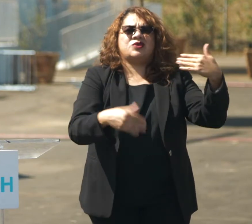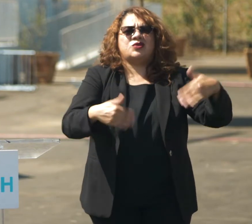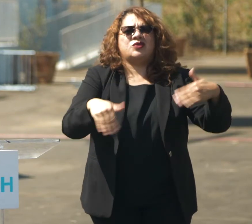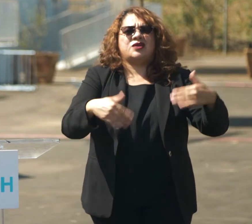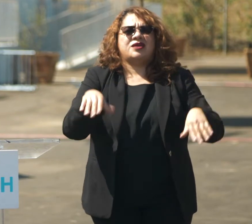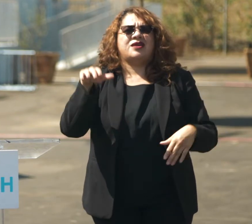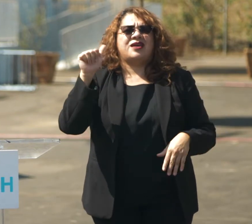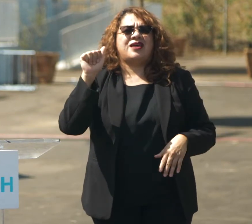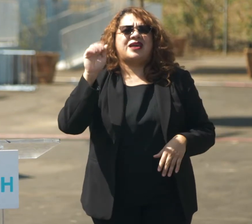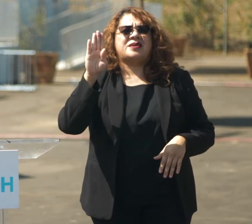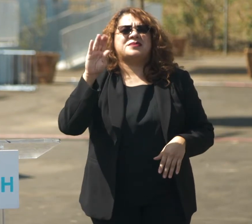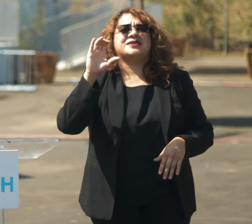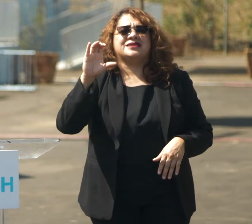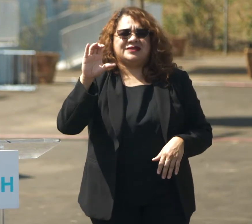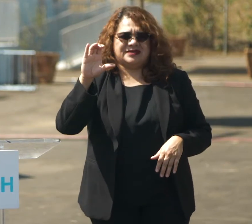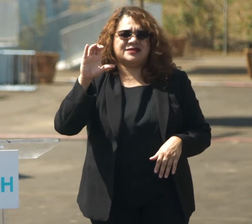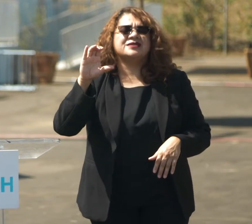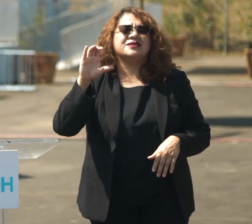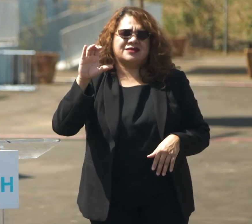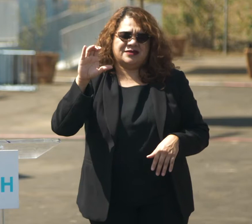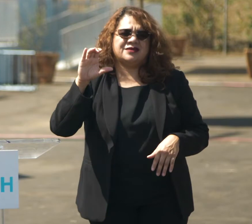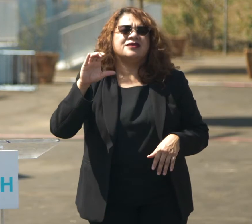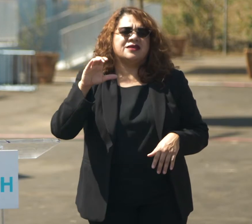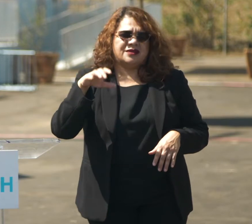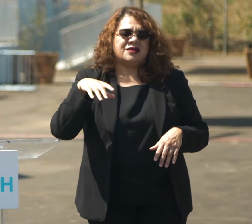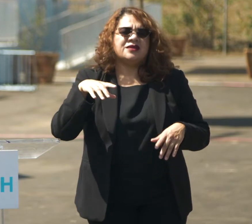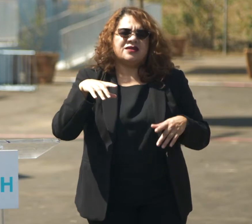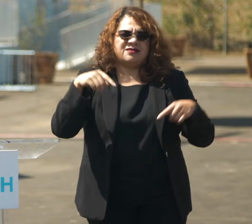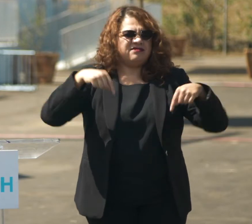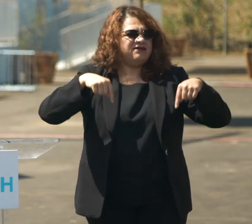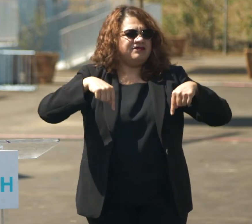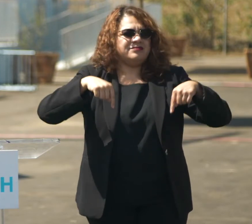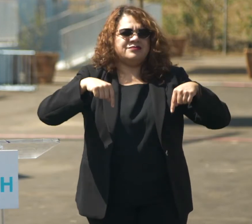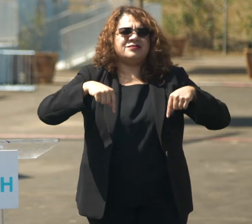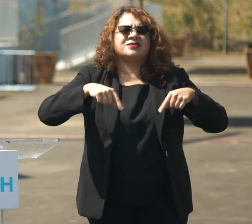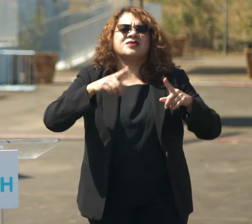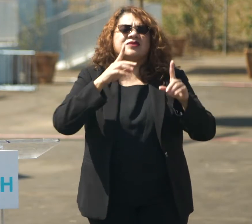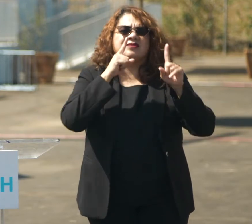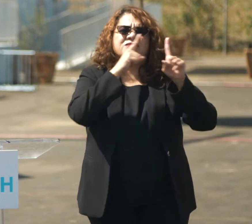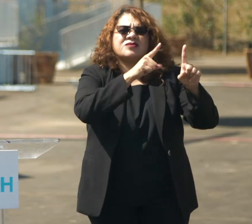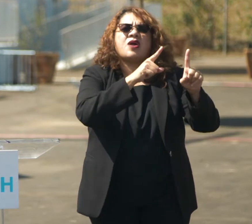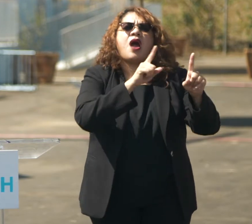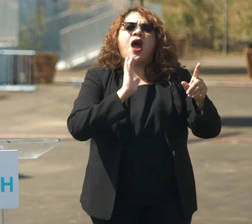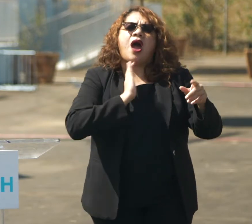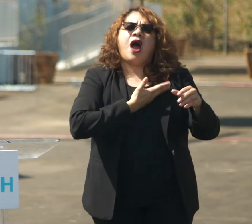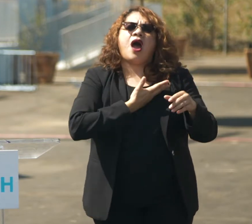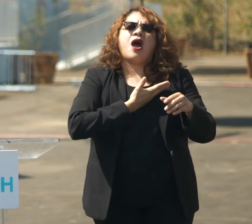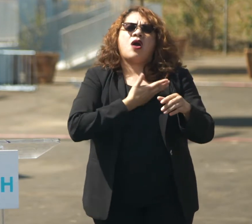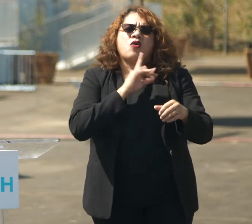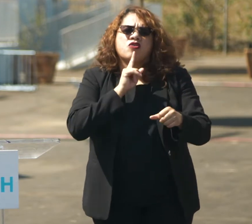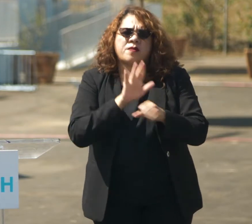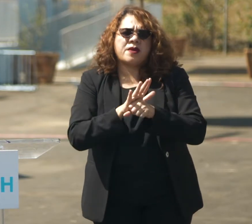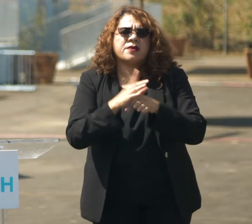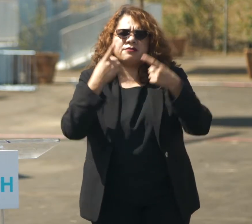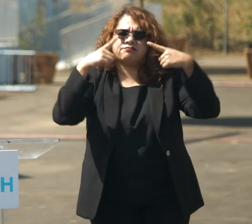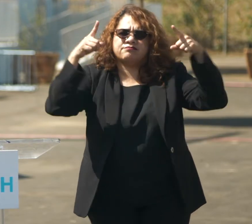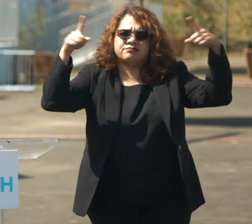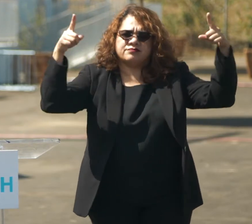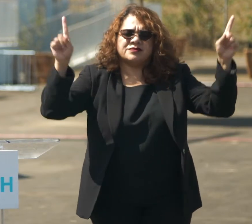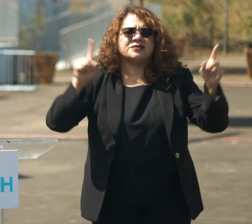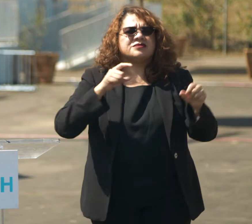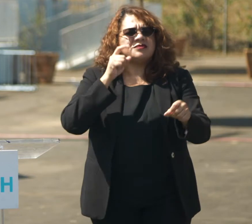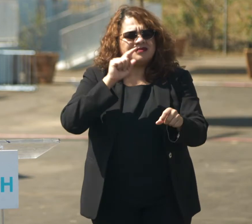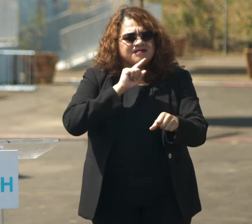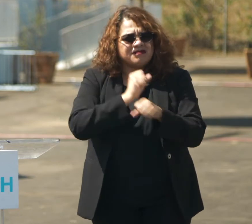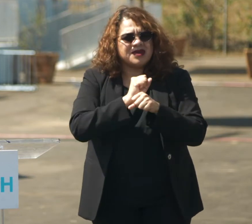Farms Bridge Housing Community project reflects the city's and the health department's commitment to addressing homelessness and ensuring supportive services